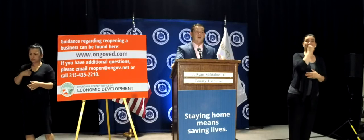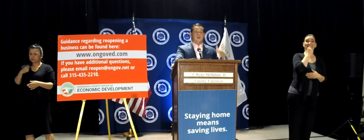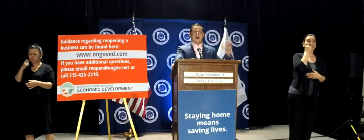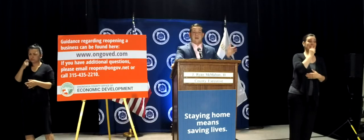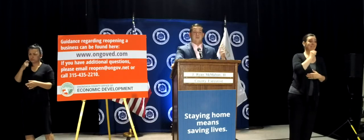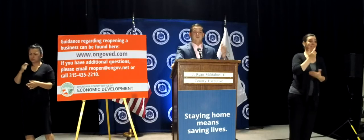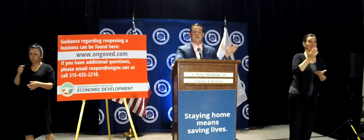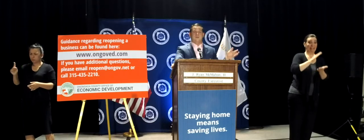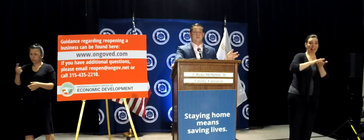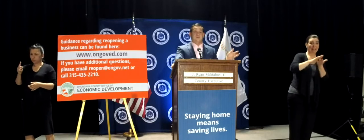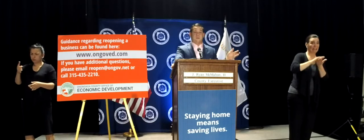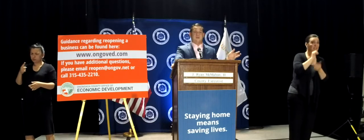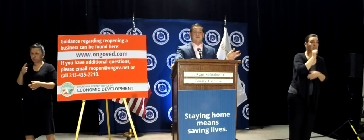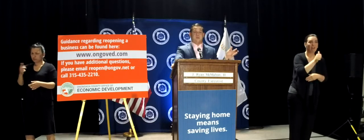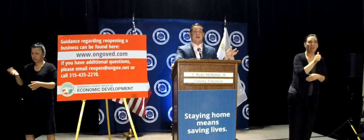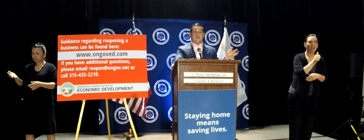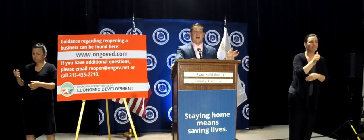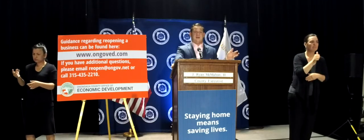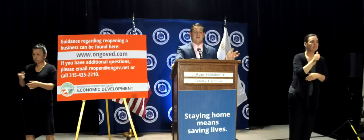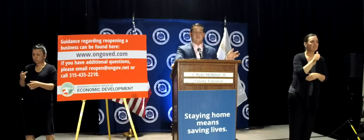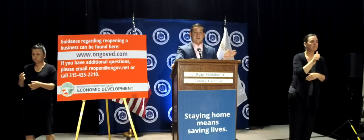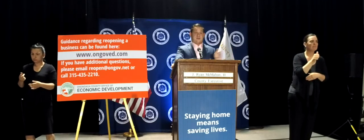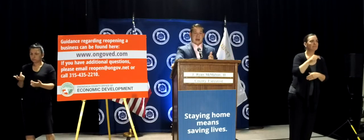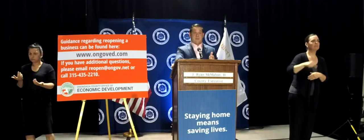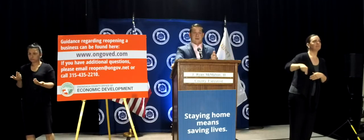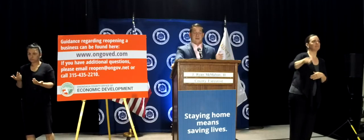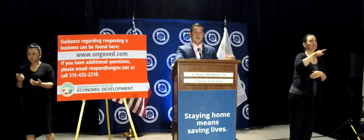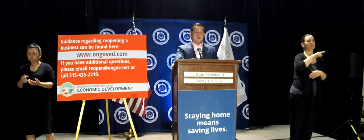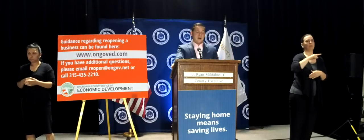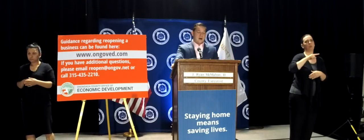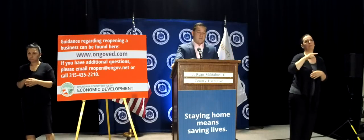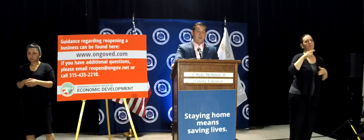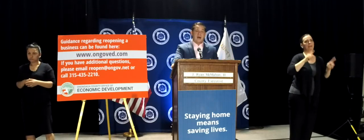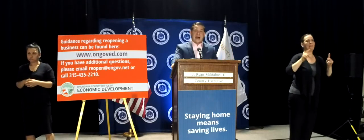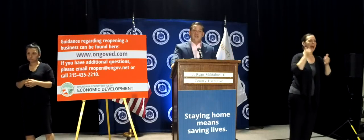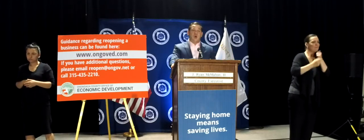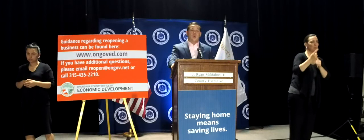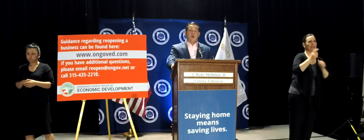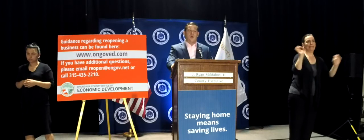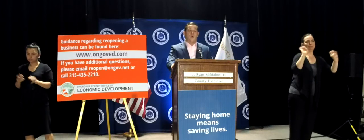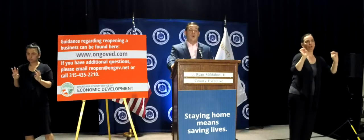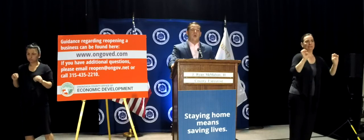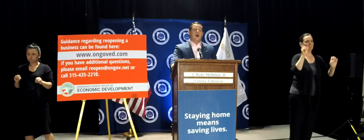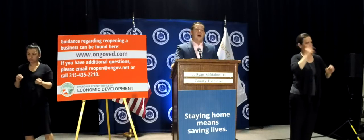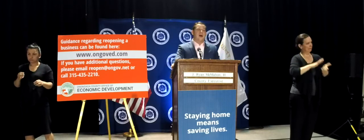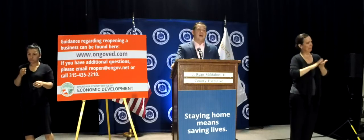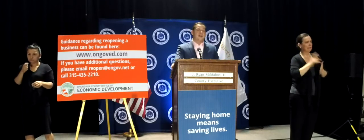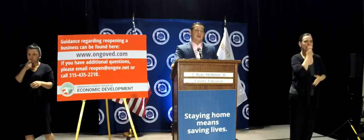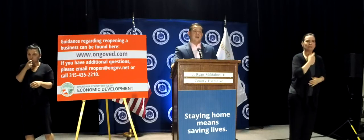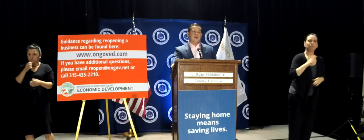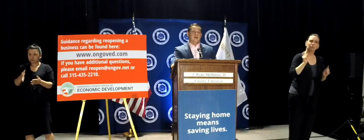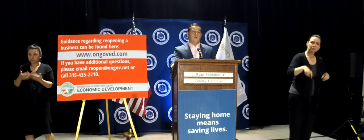So I know that some of these practicality things are happening, but I don't know